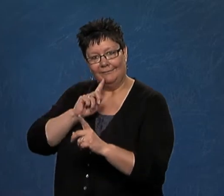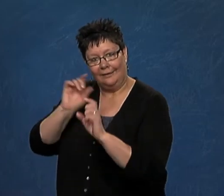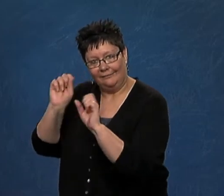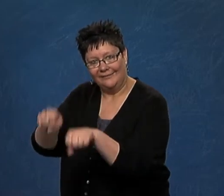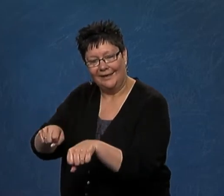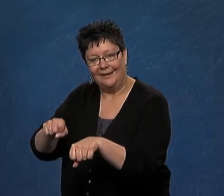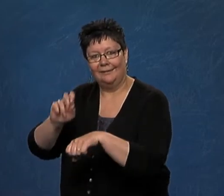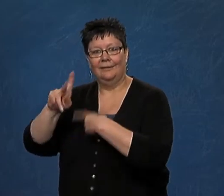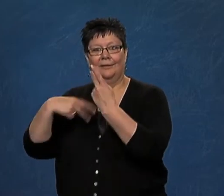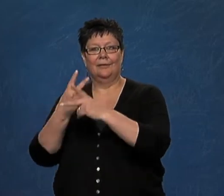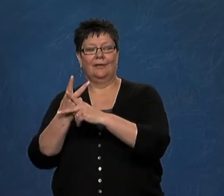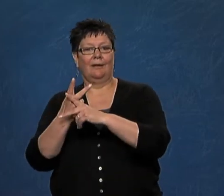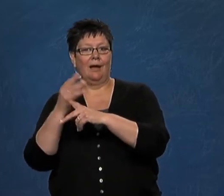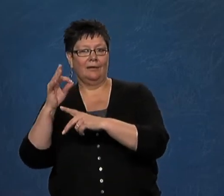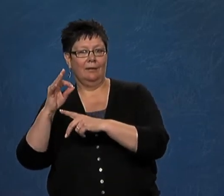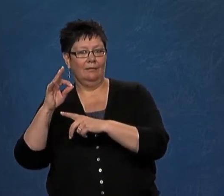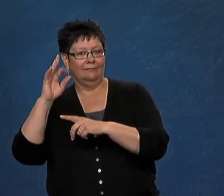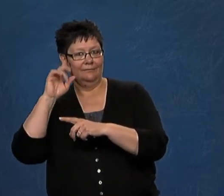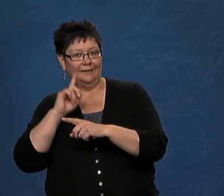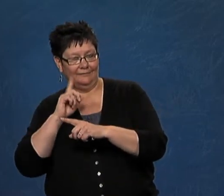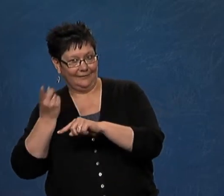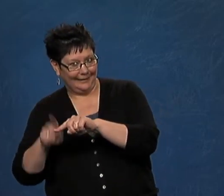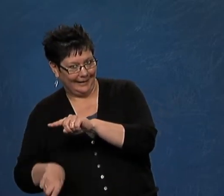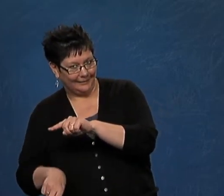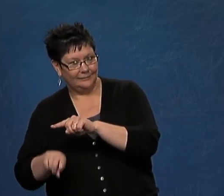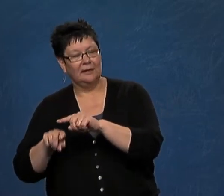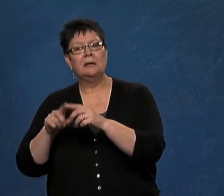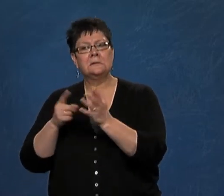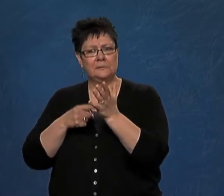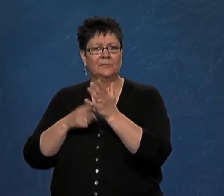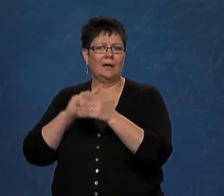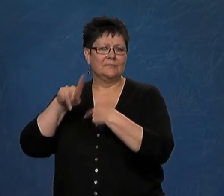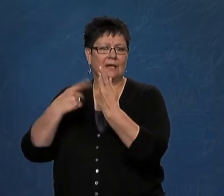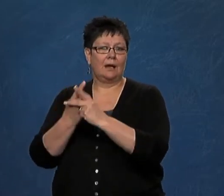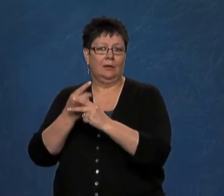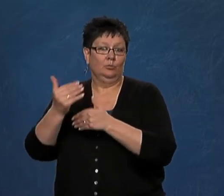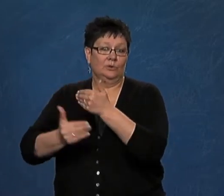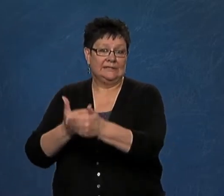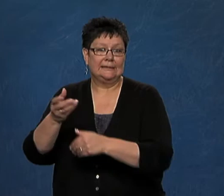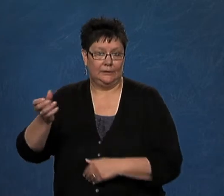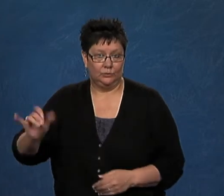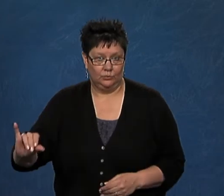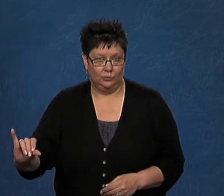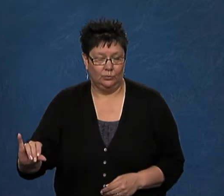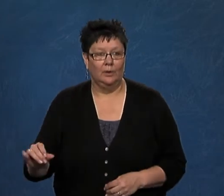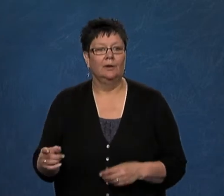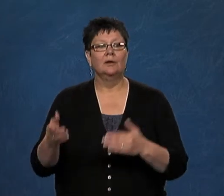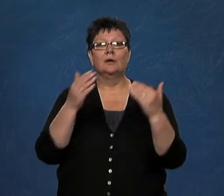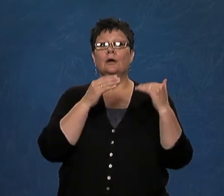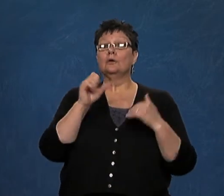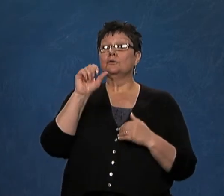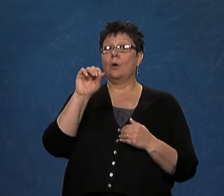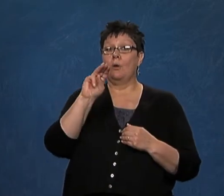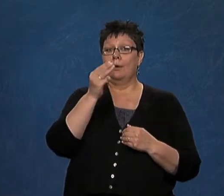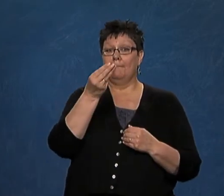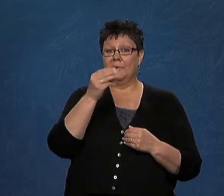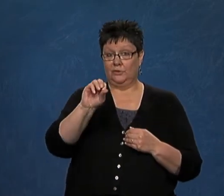interpreter's perspective and about the client, the deaf client that can use it and maybe would not be used